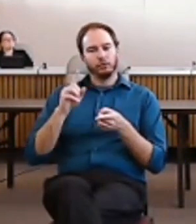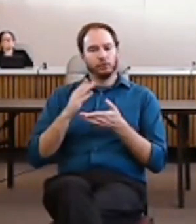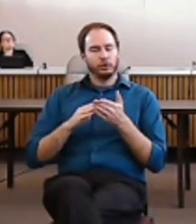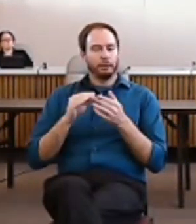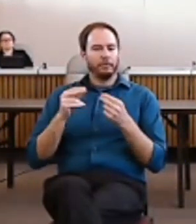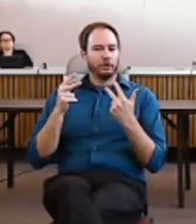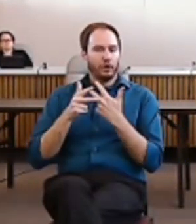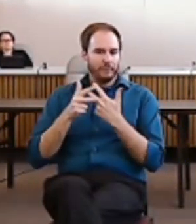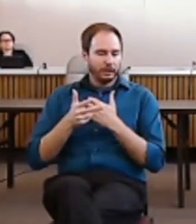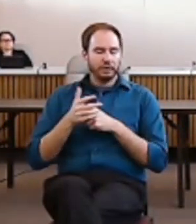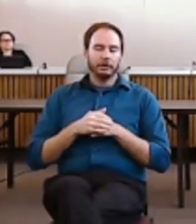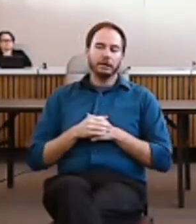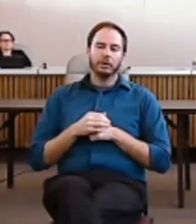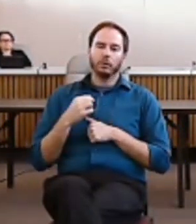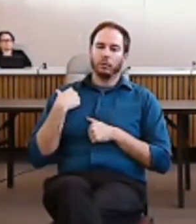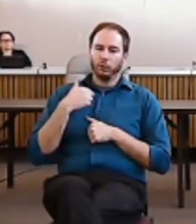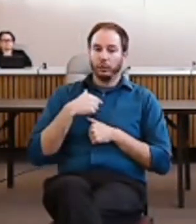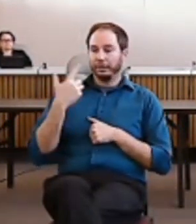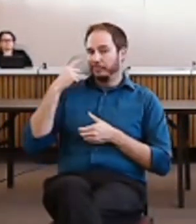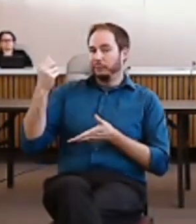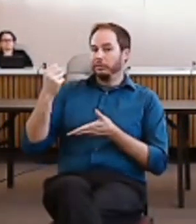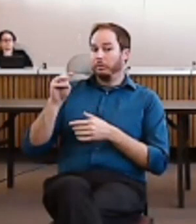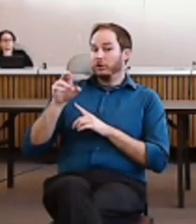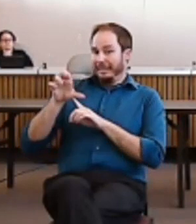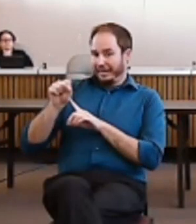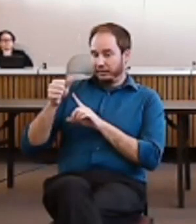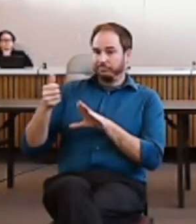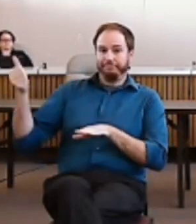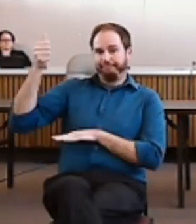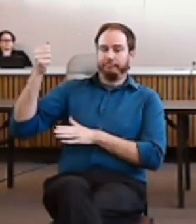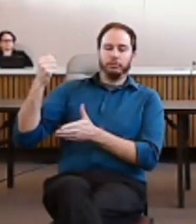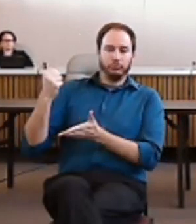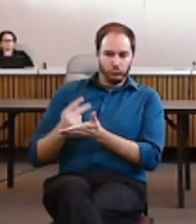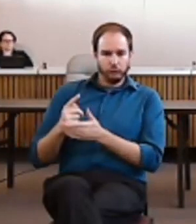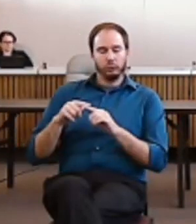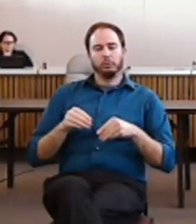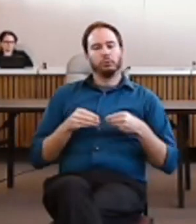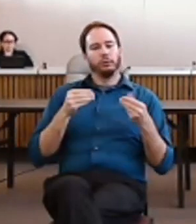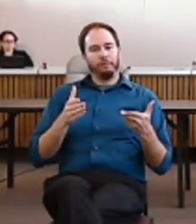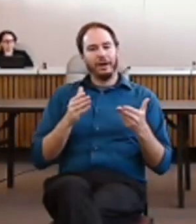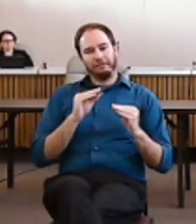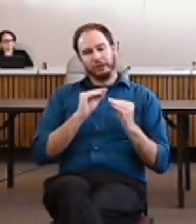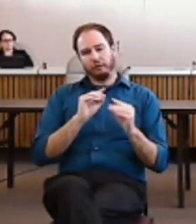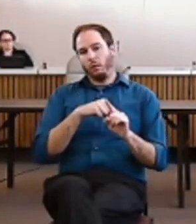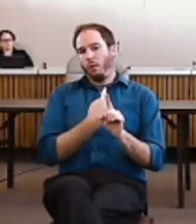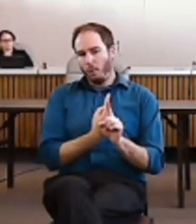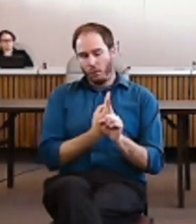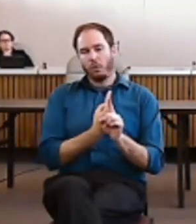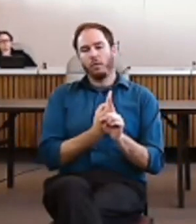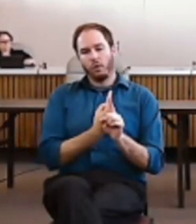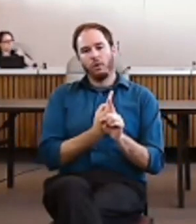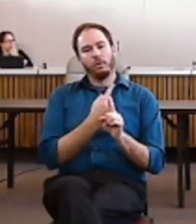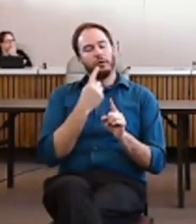So we've been approved through Mercedes to provide a service only